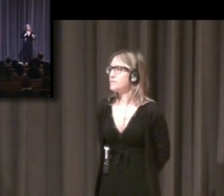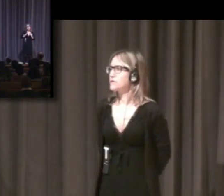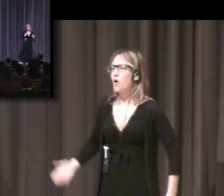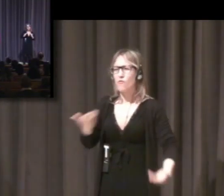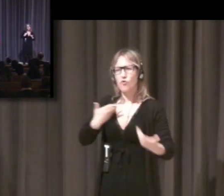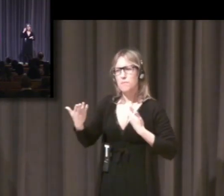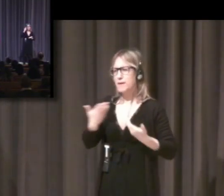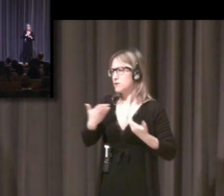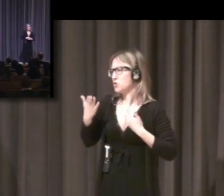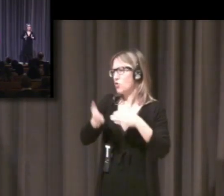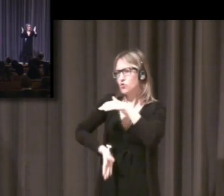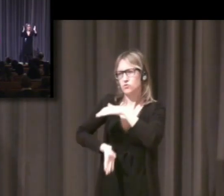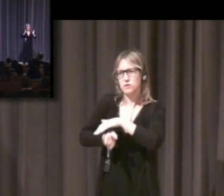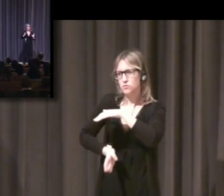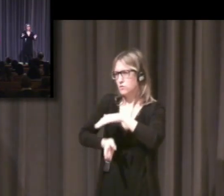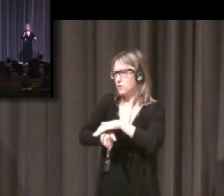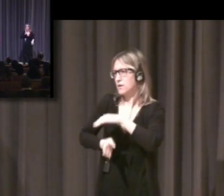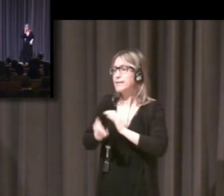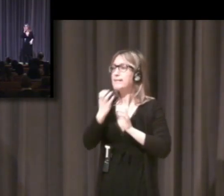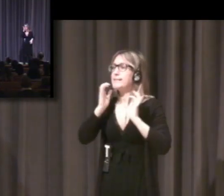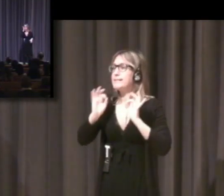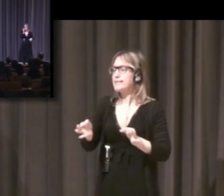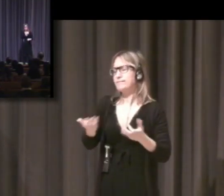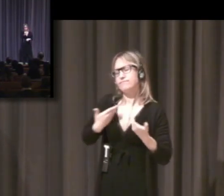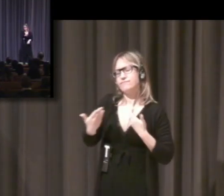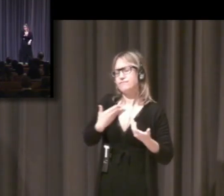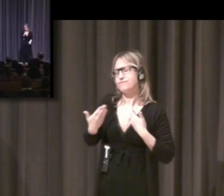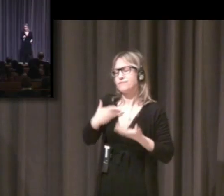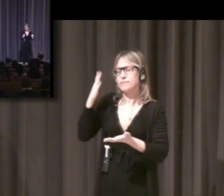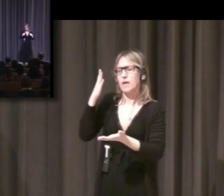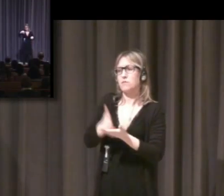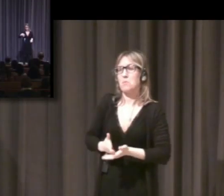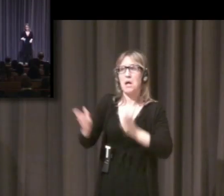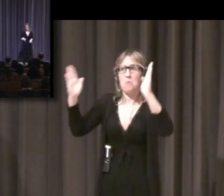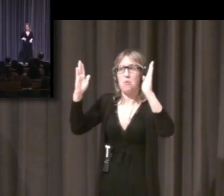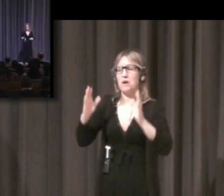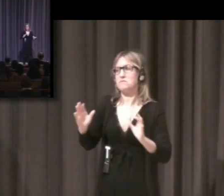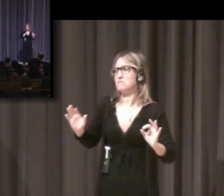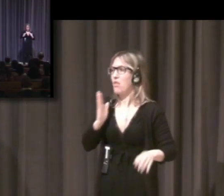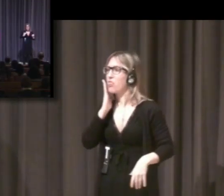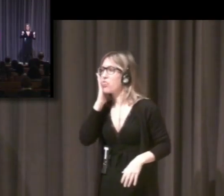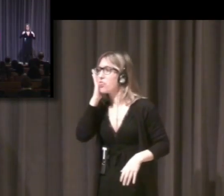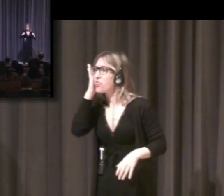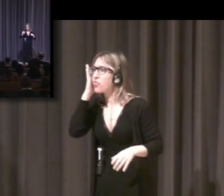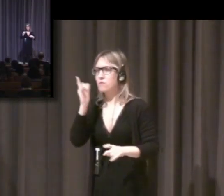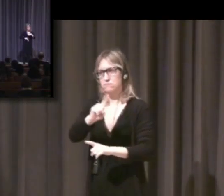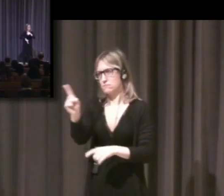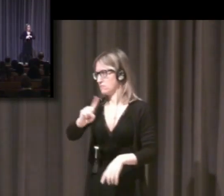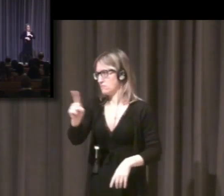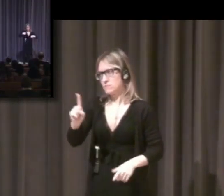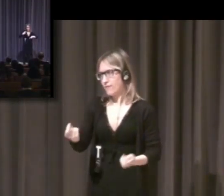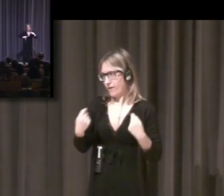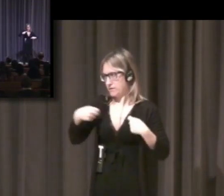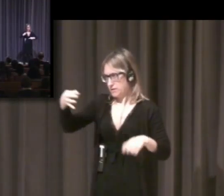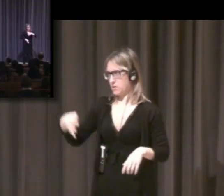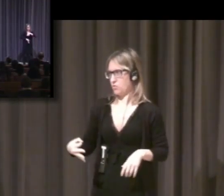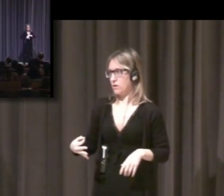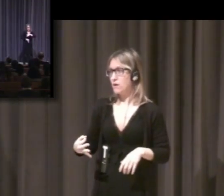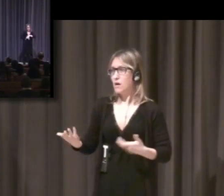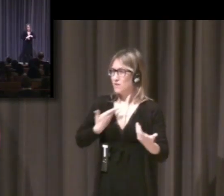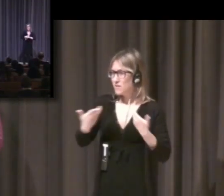It's absolutely regular training. And you have to have the best family